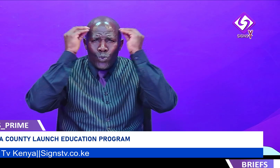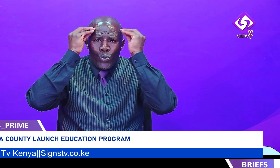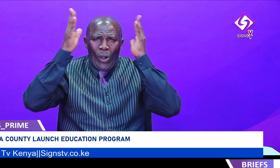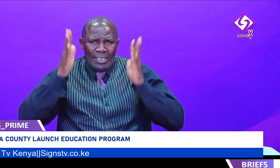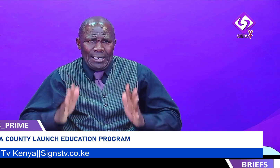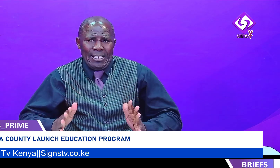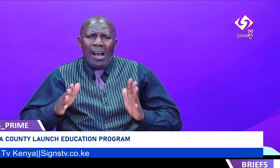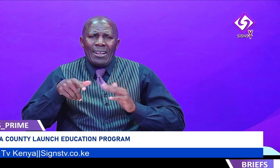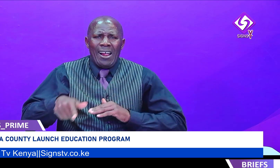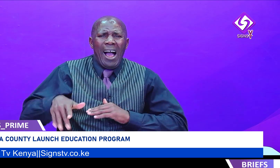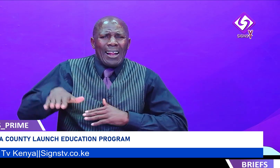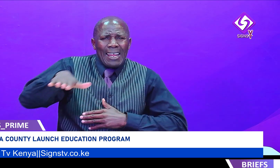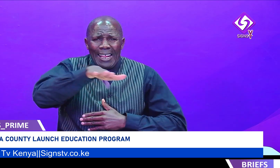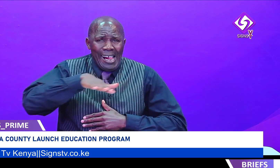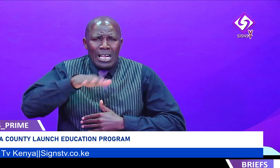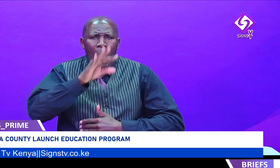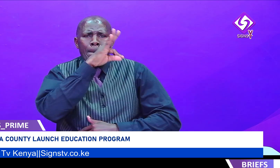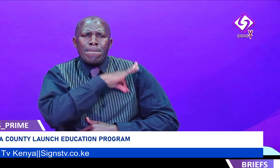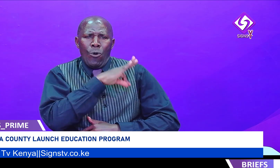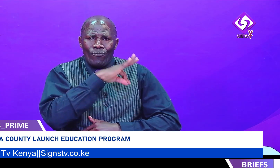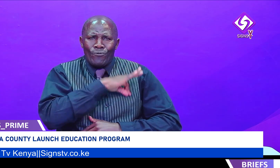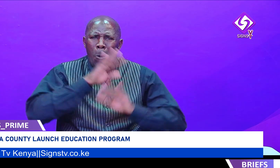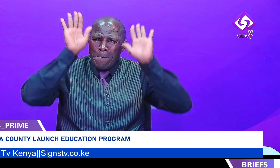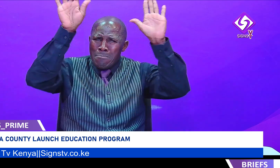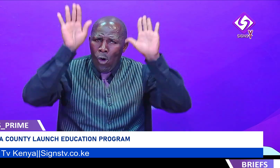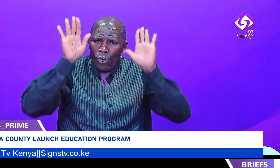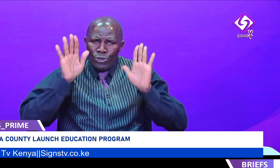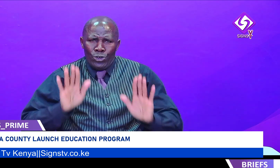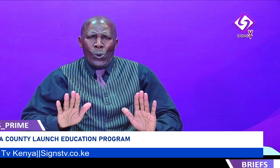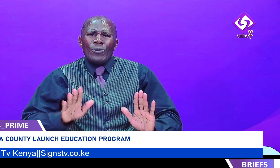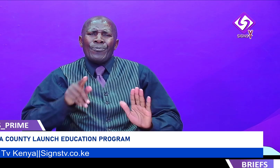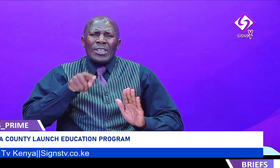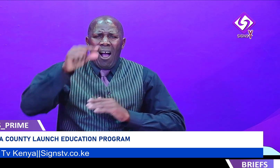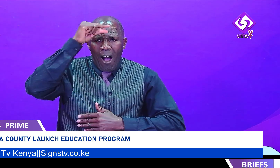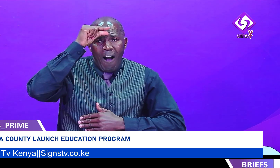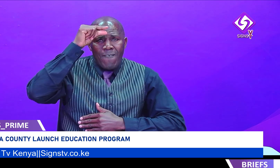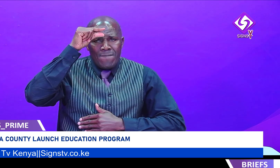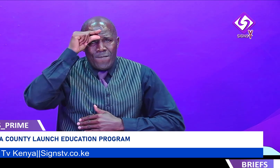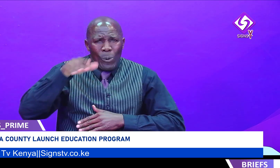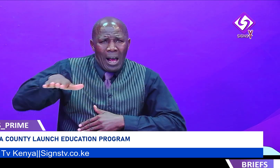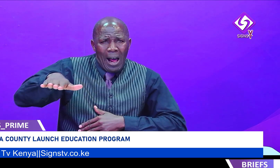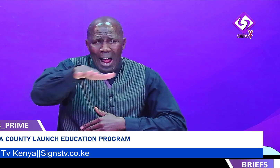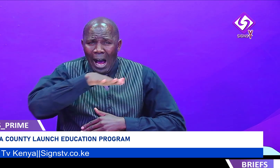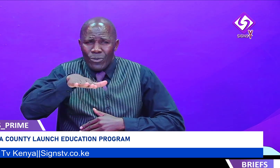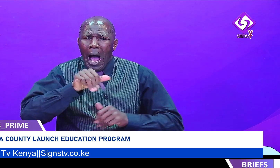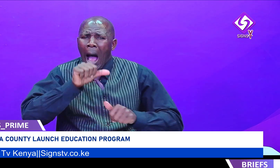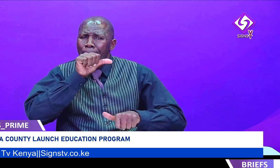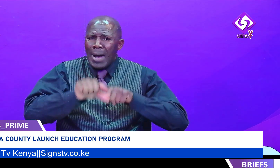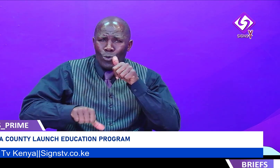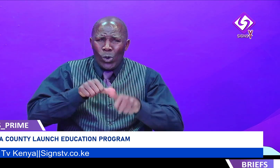Under the program, secondary school and university students are set to benefit significantly after